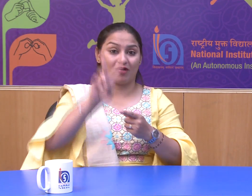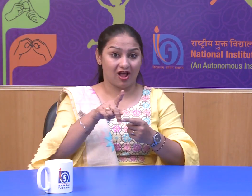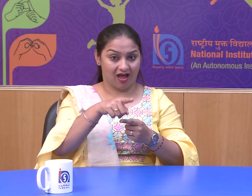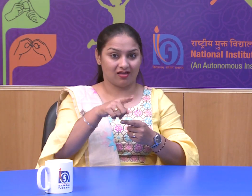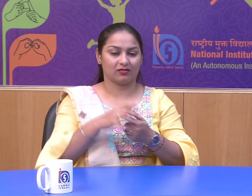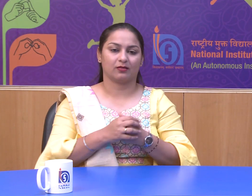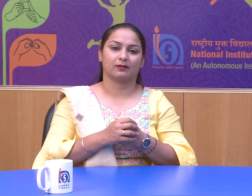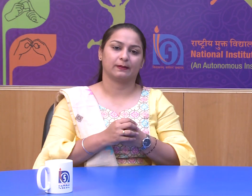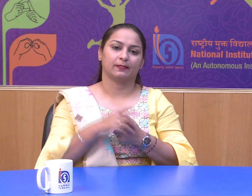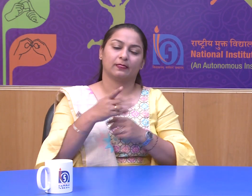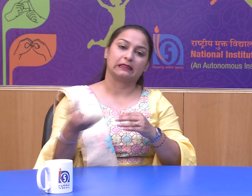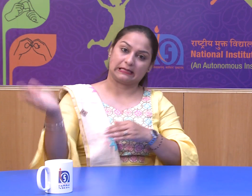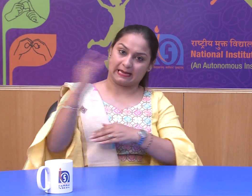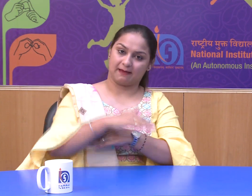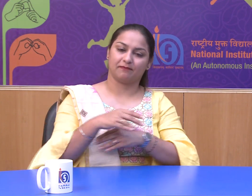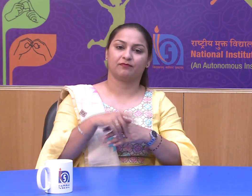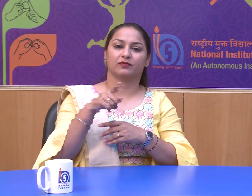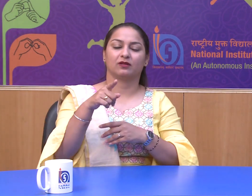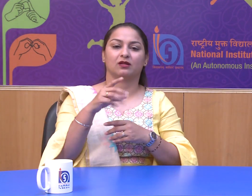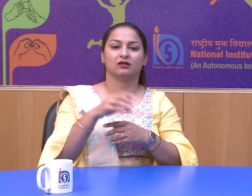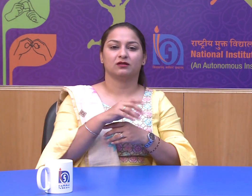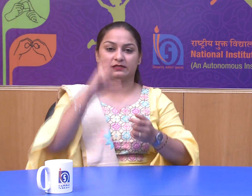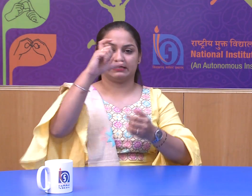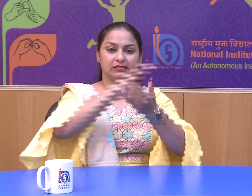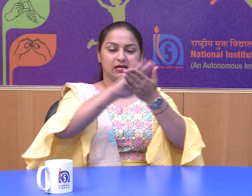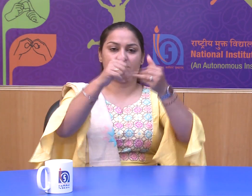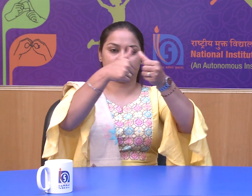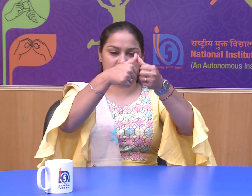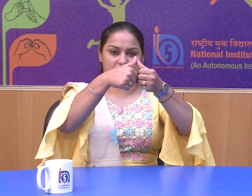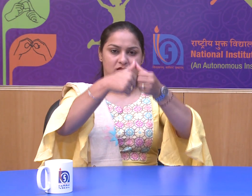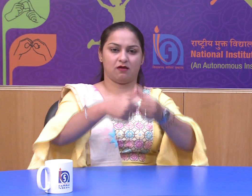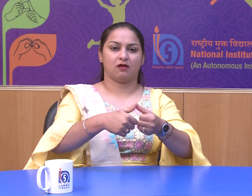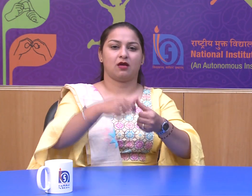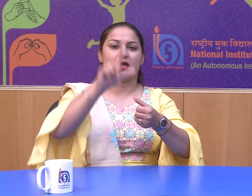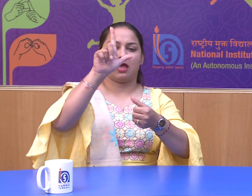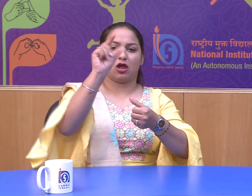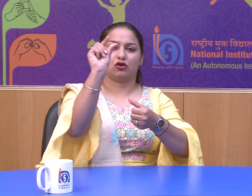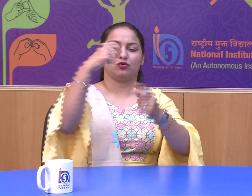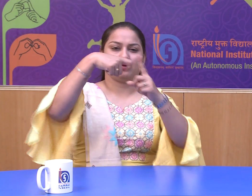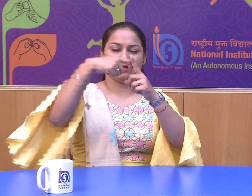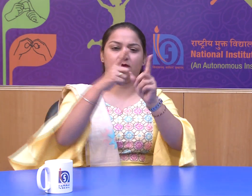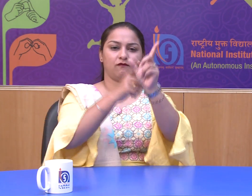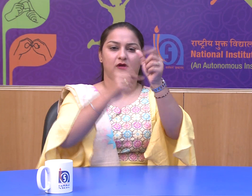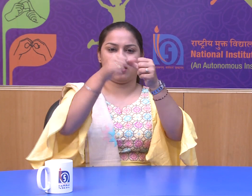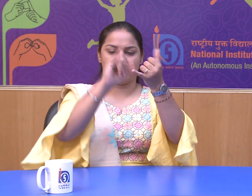Vakakas came Chalukyas, Vatapi and Kalyani.